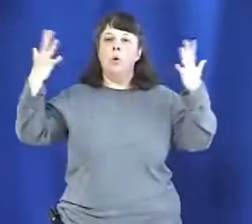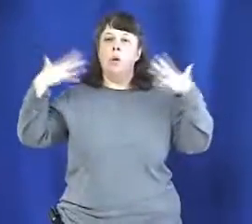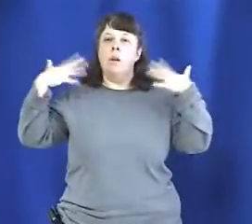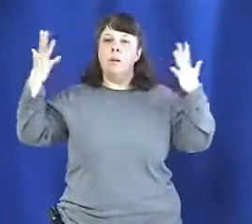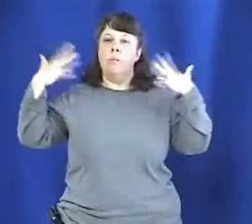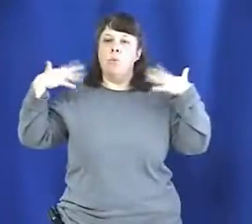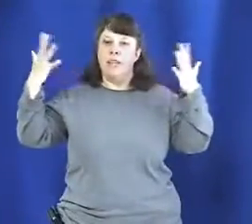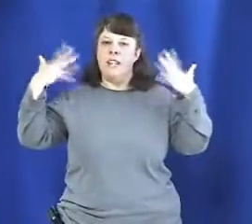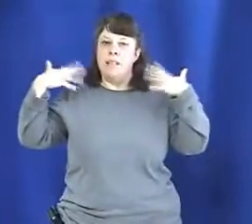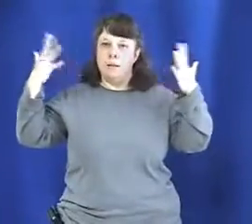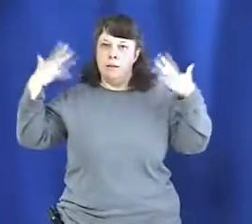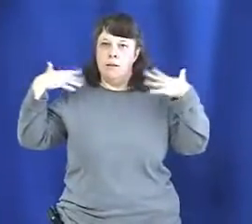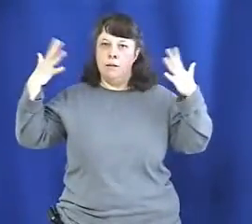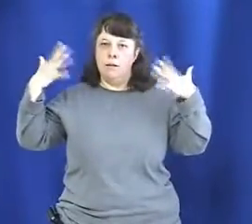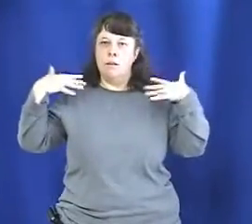Cool breeze.